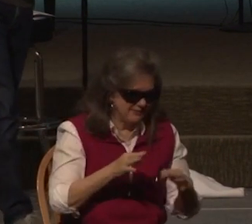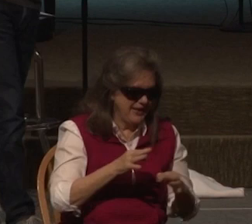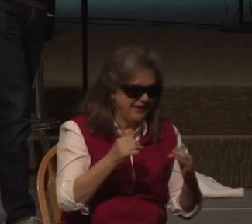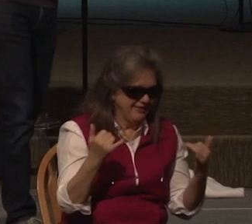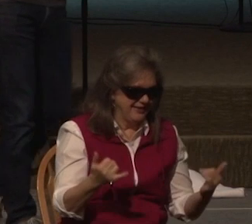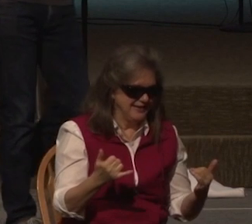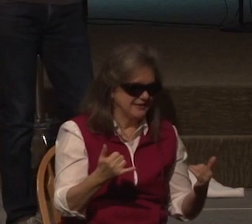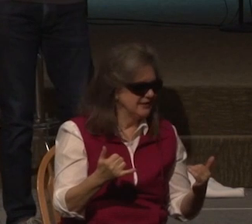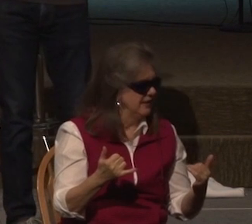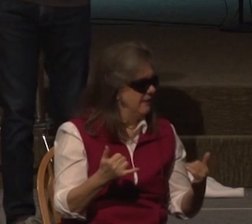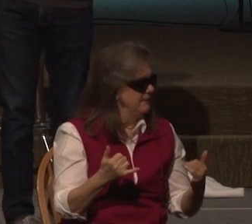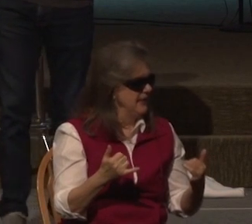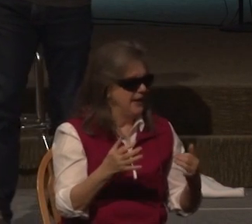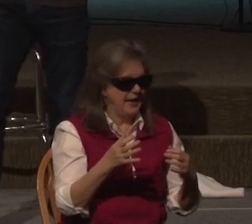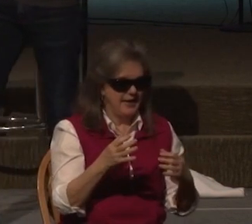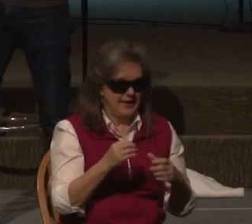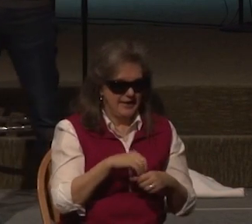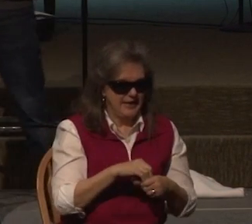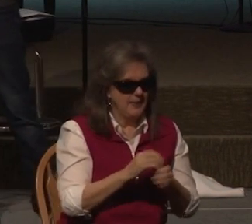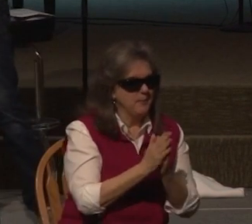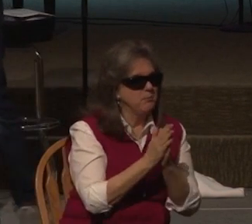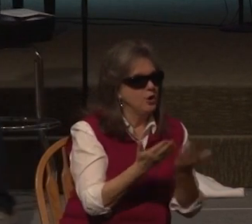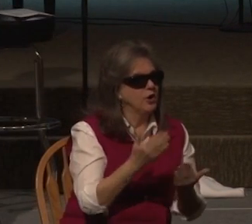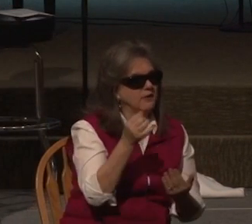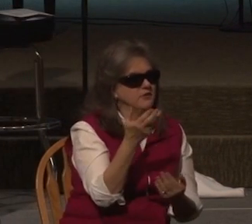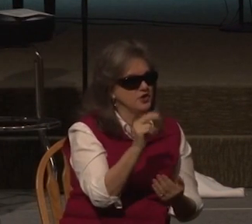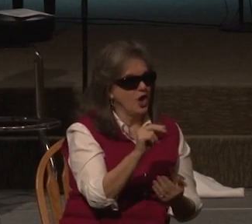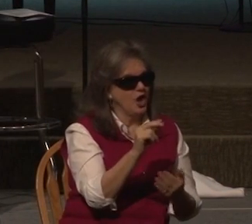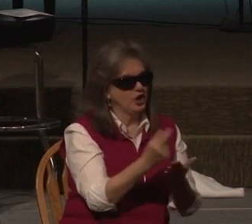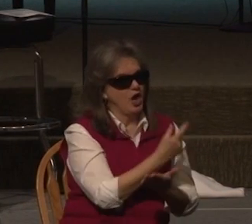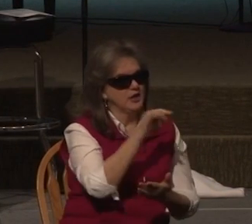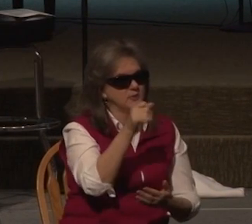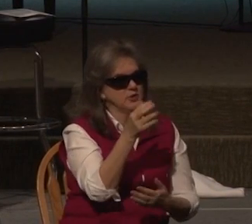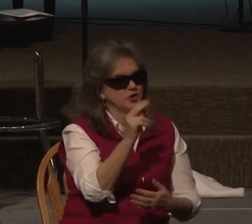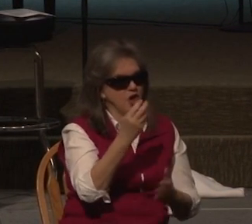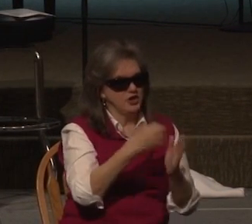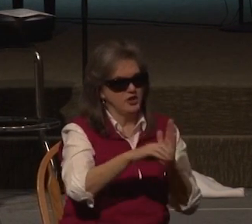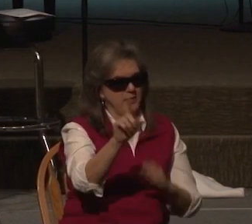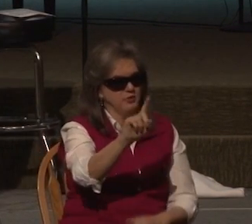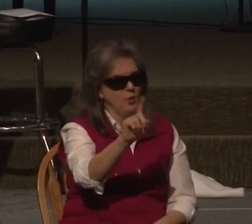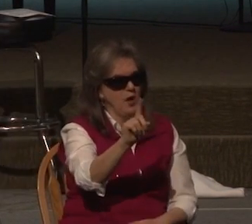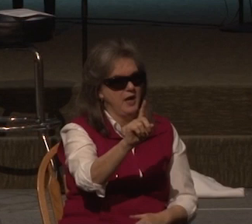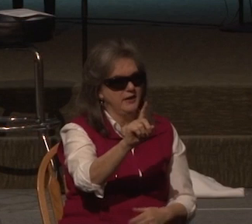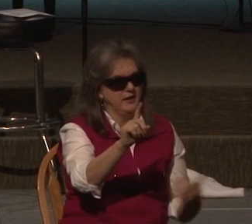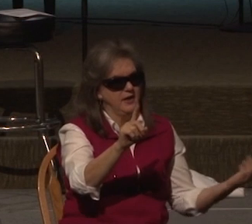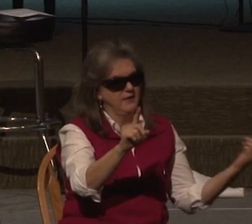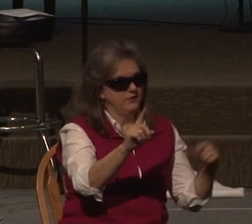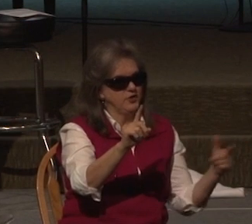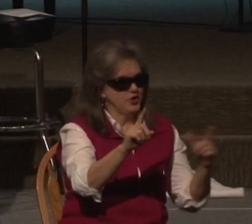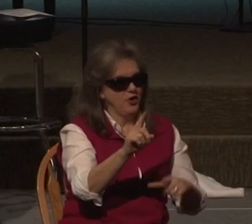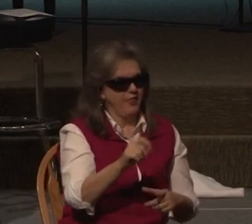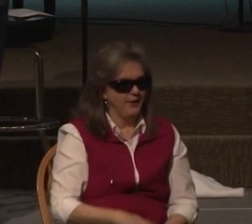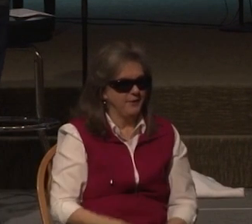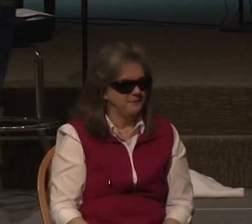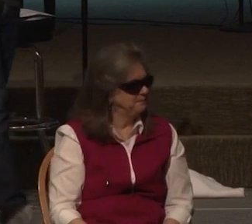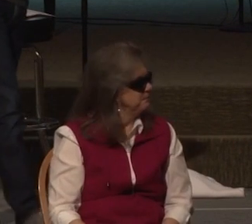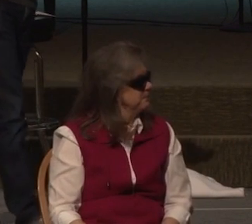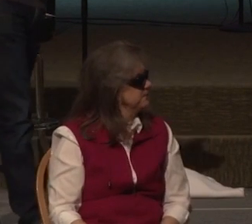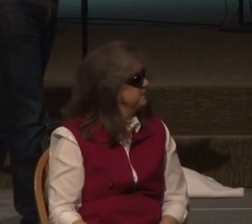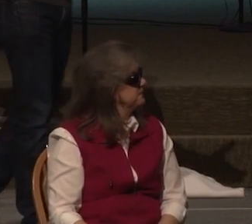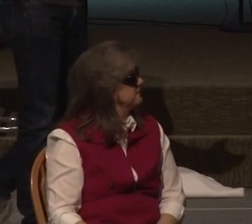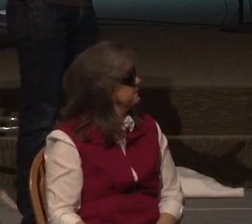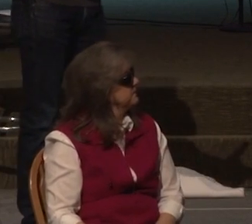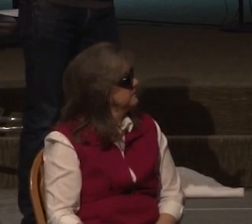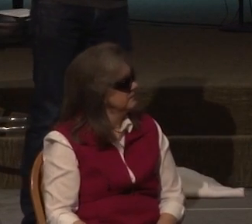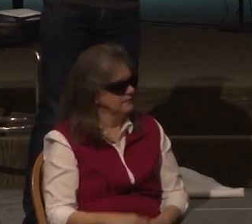passage. There's a few verses in the book of John, the Gospel of John in chapter 1. If you want to turn there, we'll have it on the screen as well. To give you just a